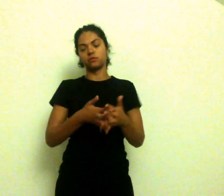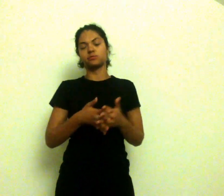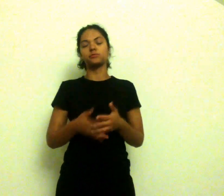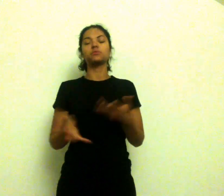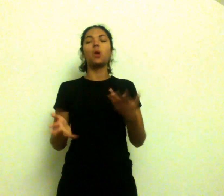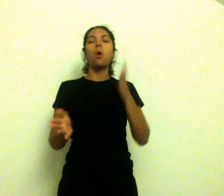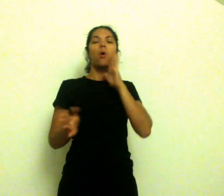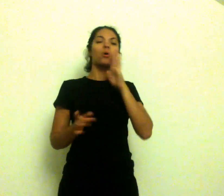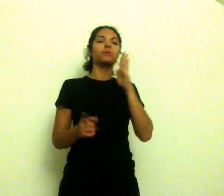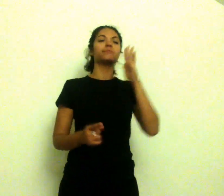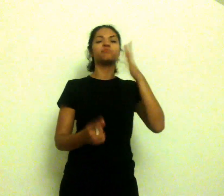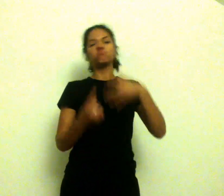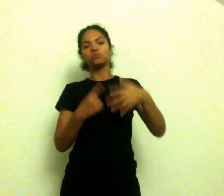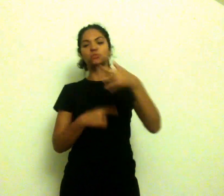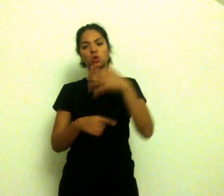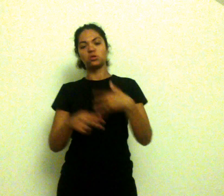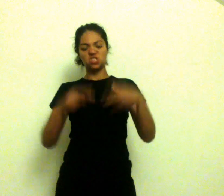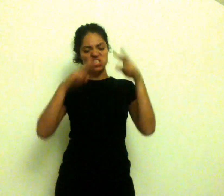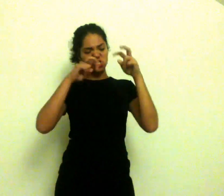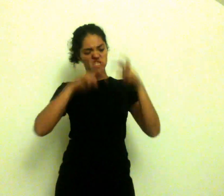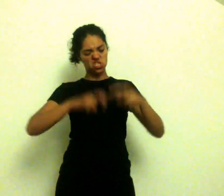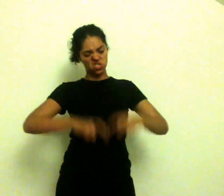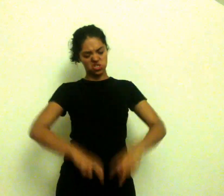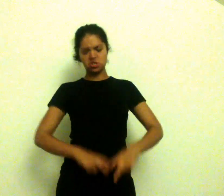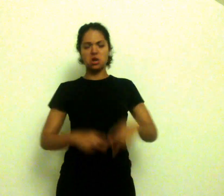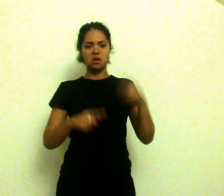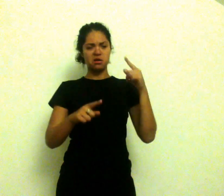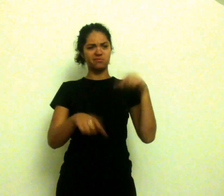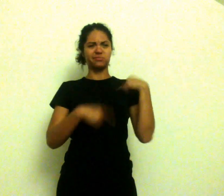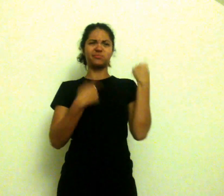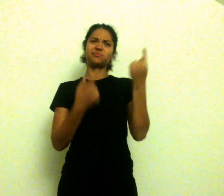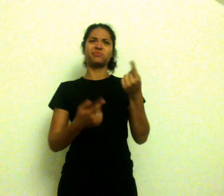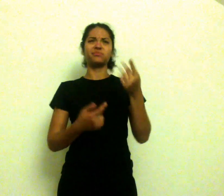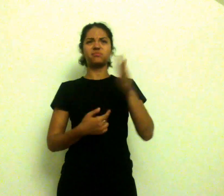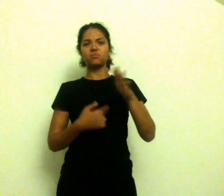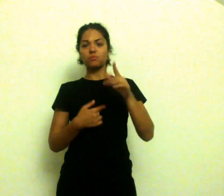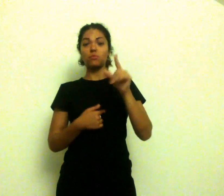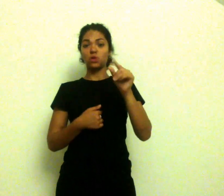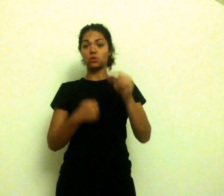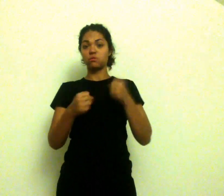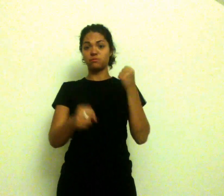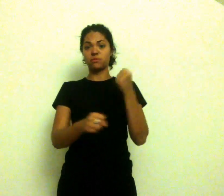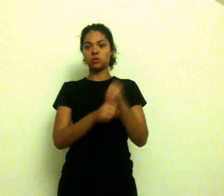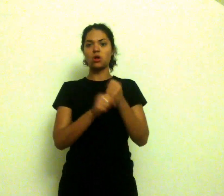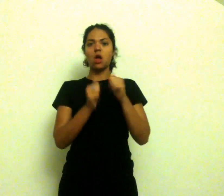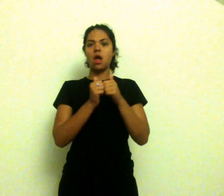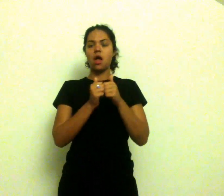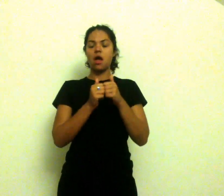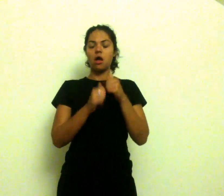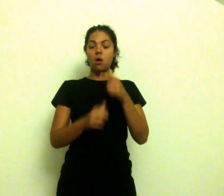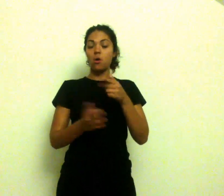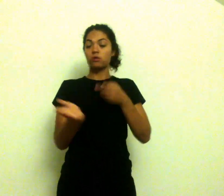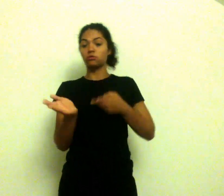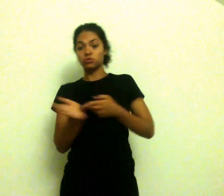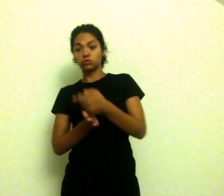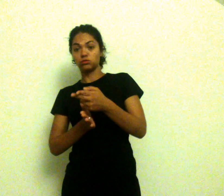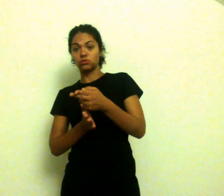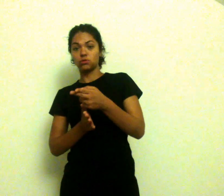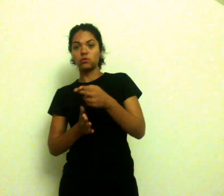sociological analysis looking at the last 2 decades and how we arrived at this particular time in the